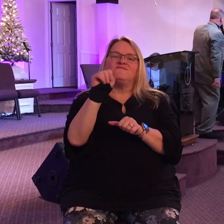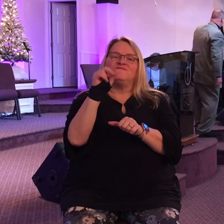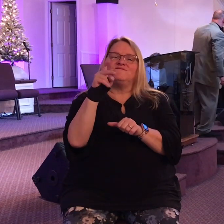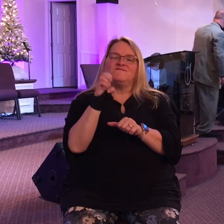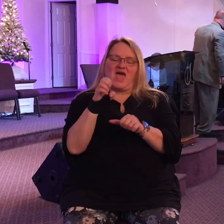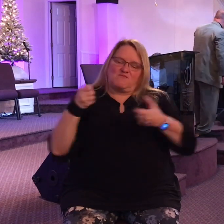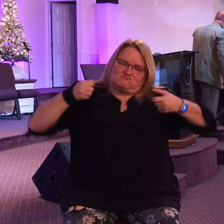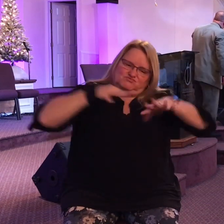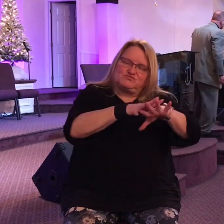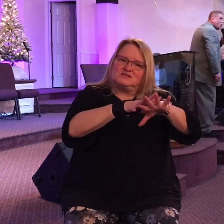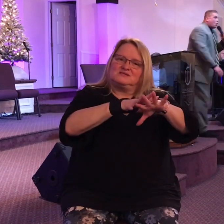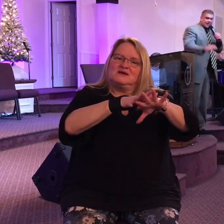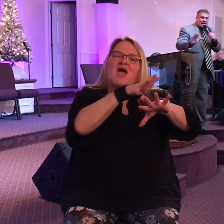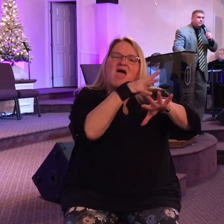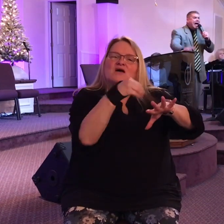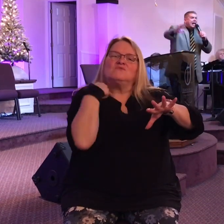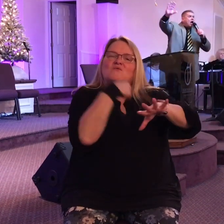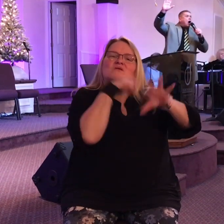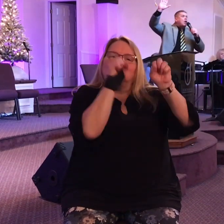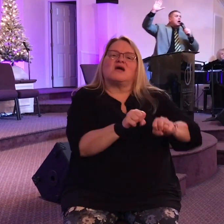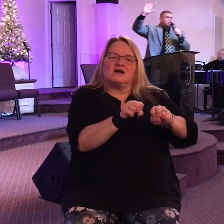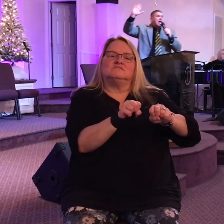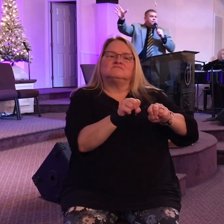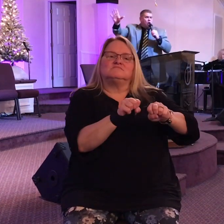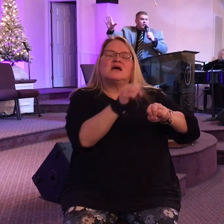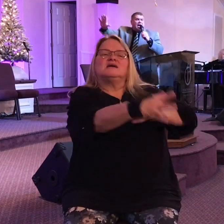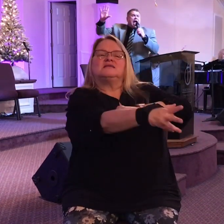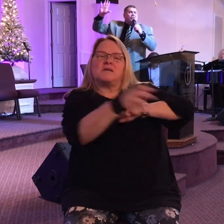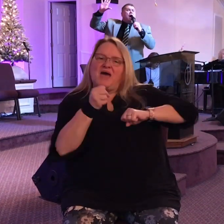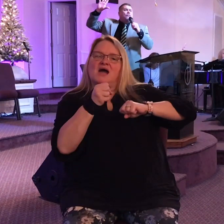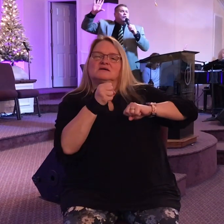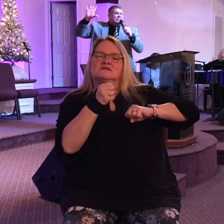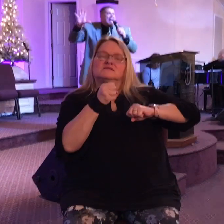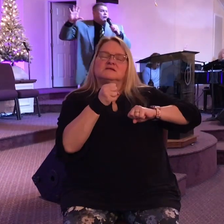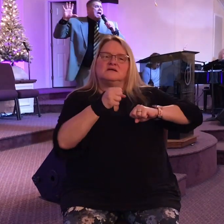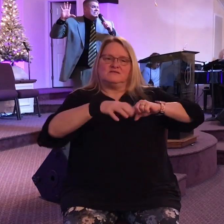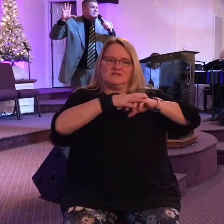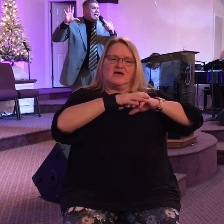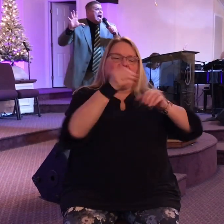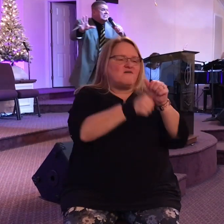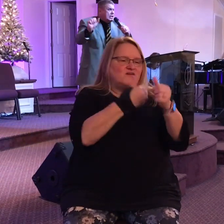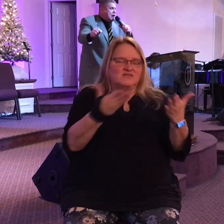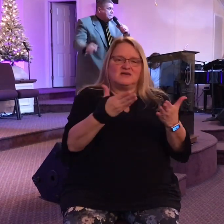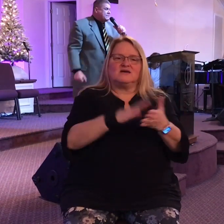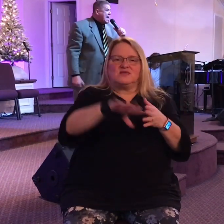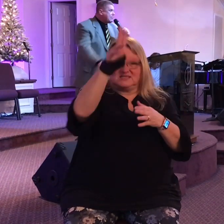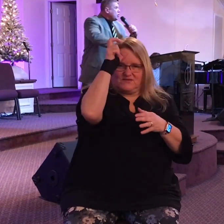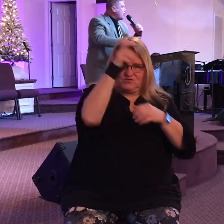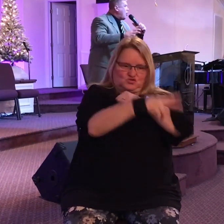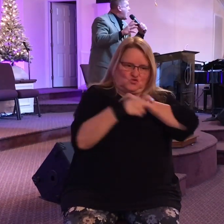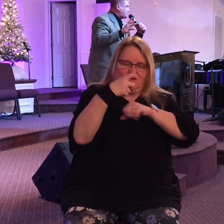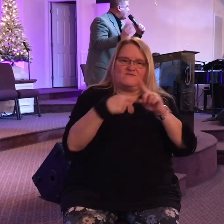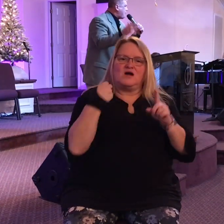the devil has took from us. We can invade our lost loved ones. And although the devil has them in the icy grip of